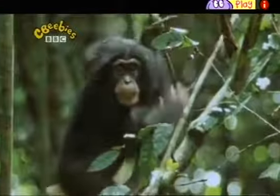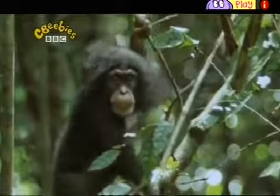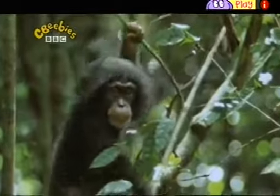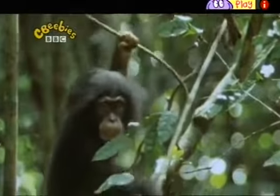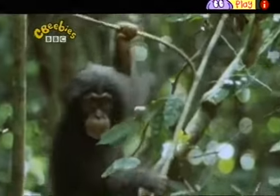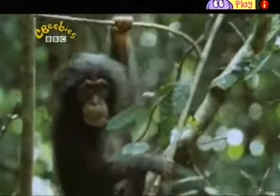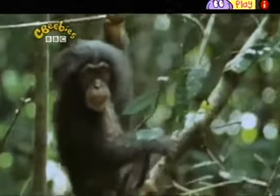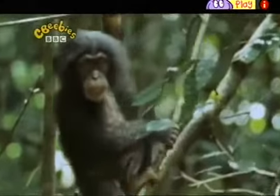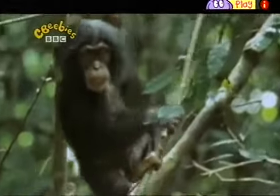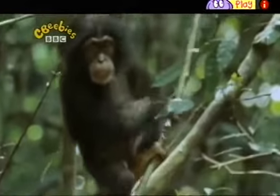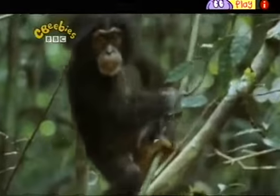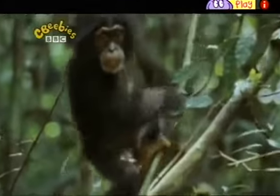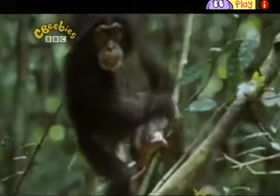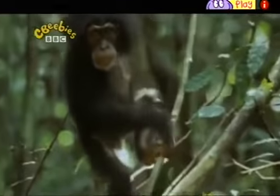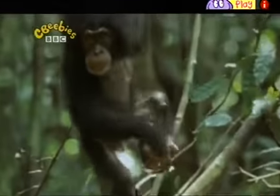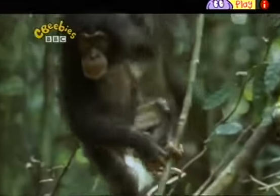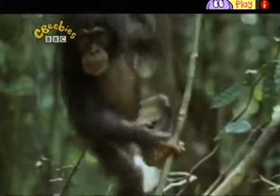This is a monkey. It goes...